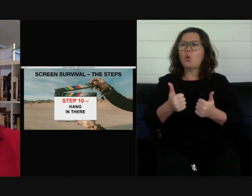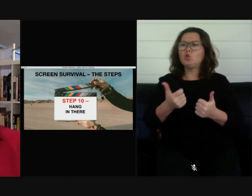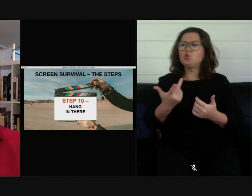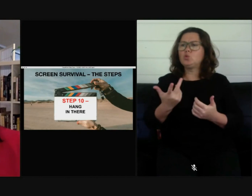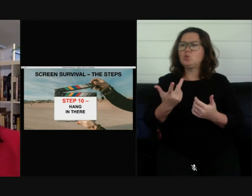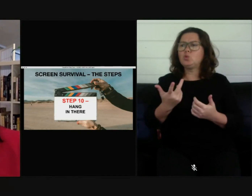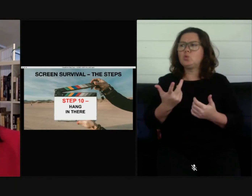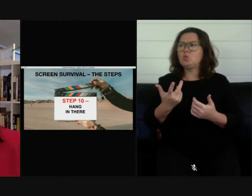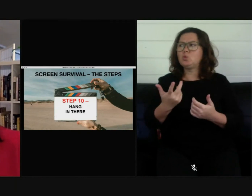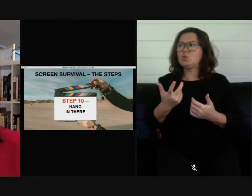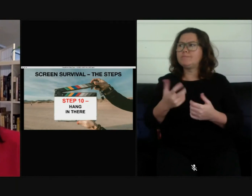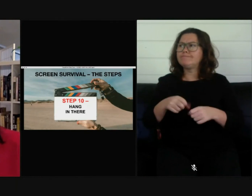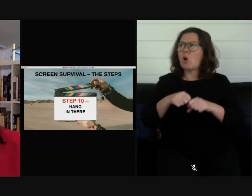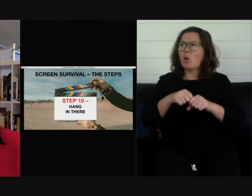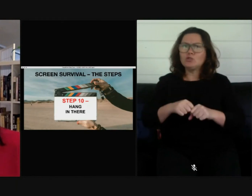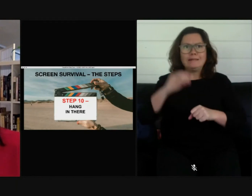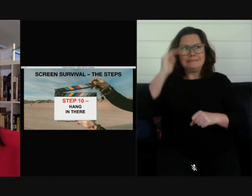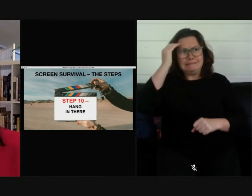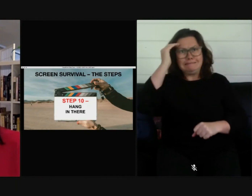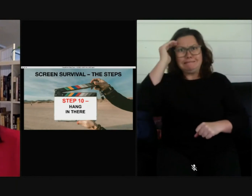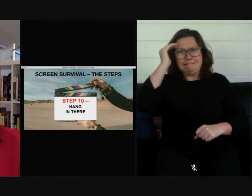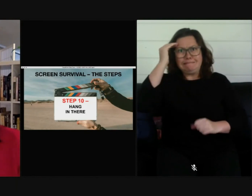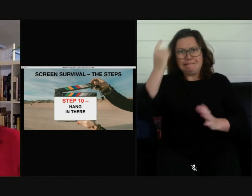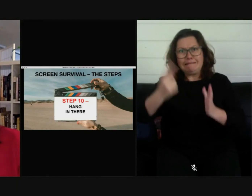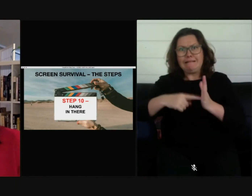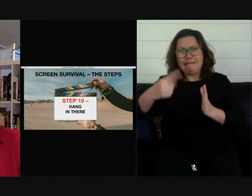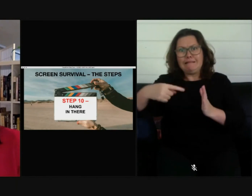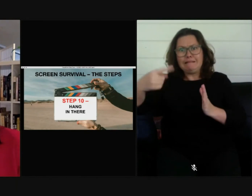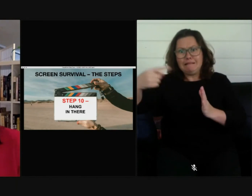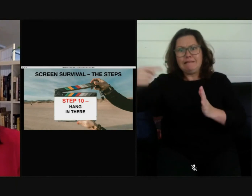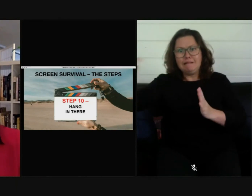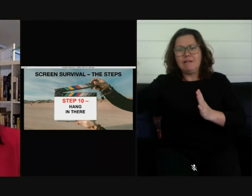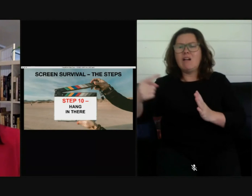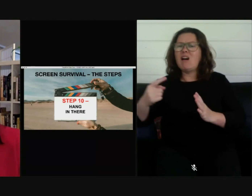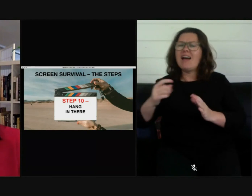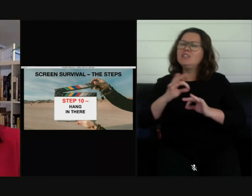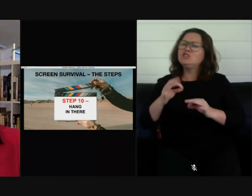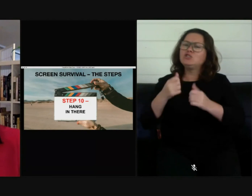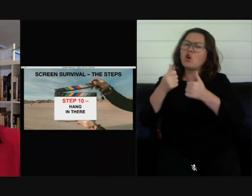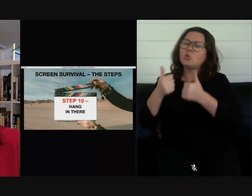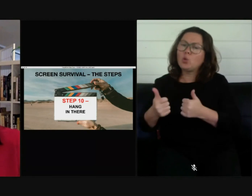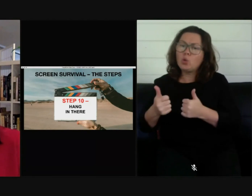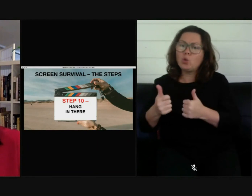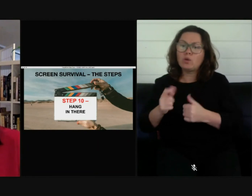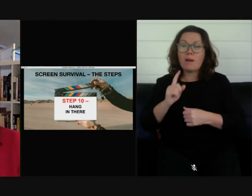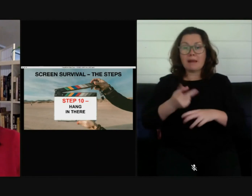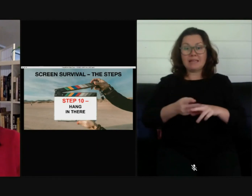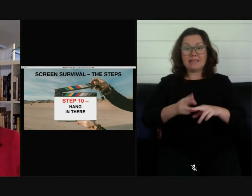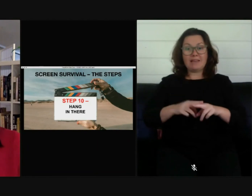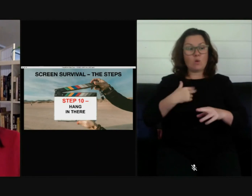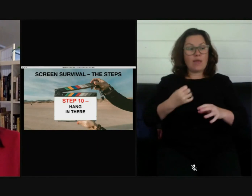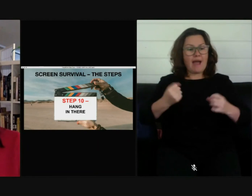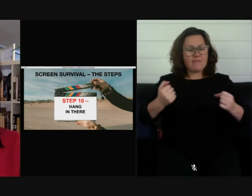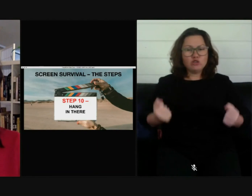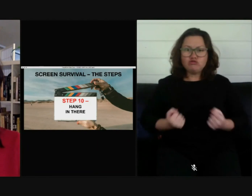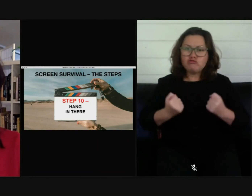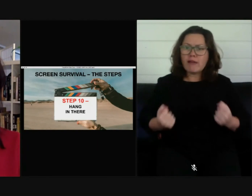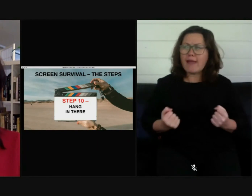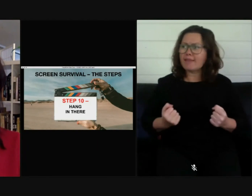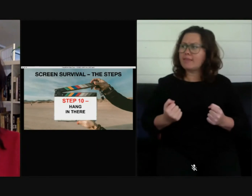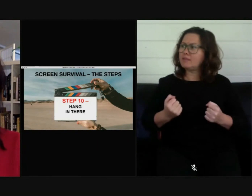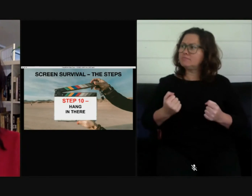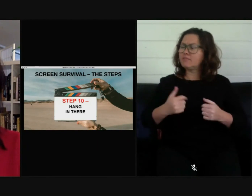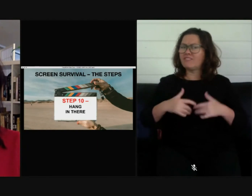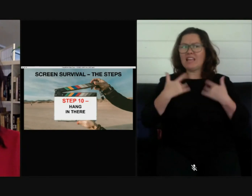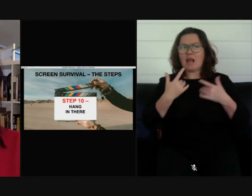hanging in there and being resilient and being optimistic about when this is going to